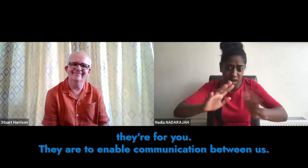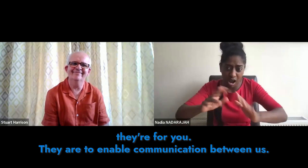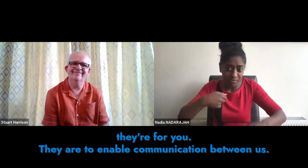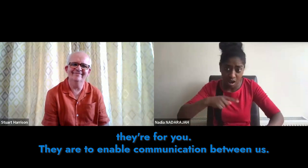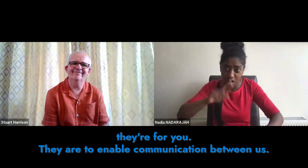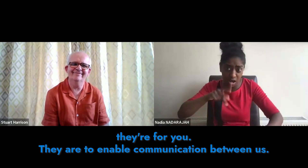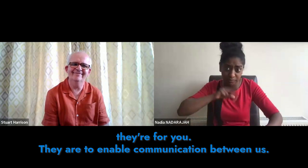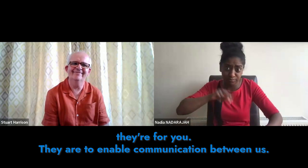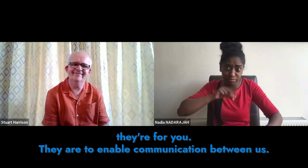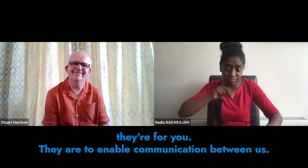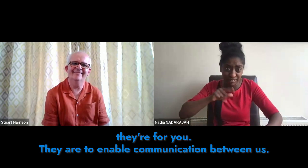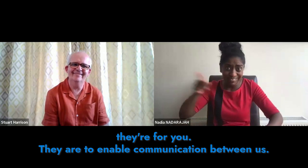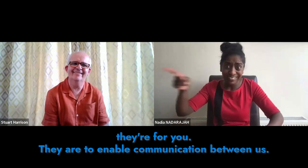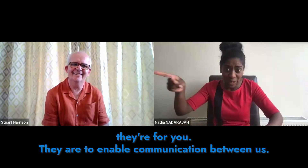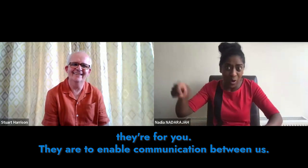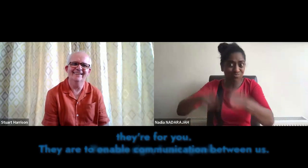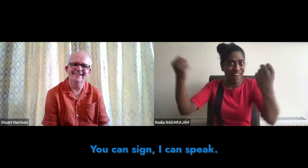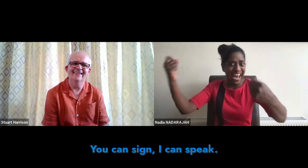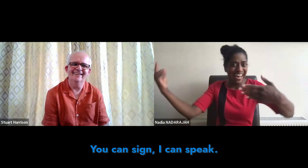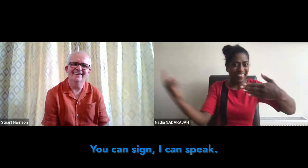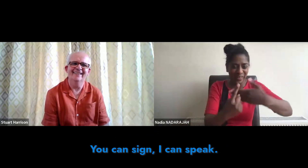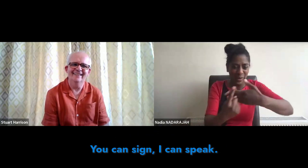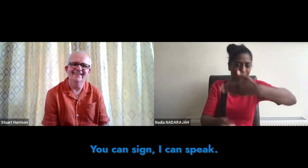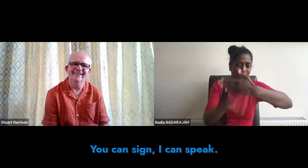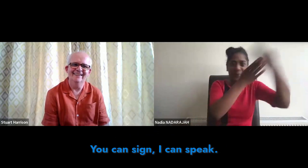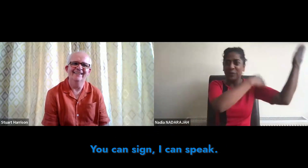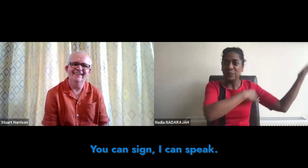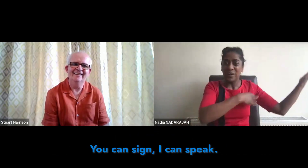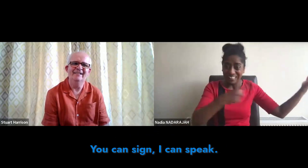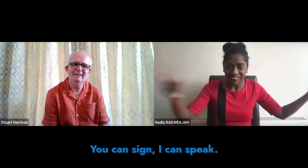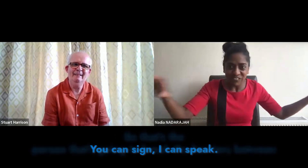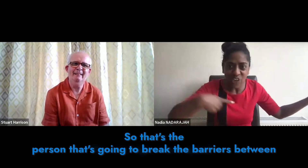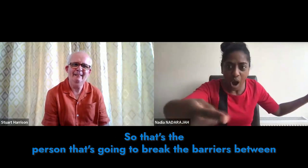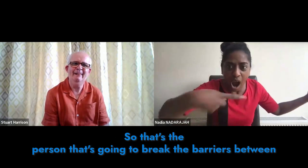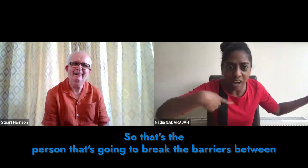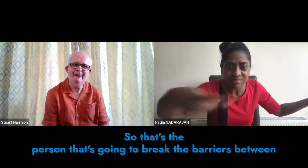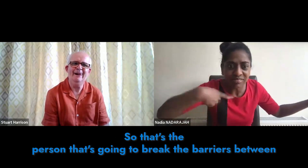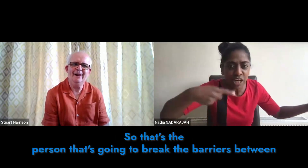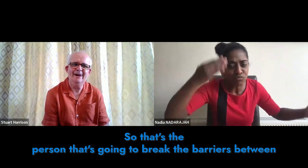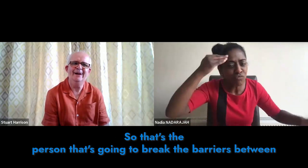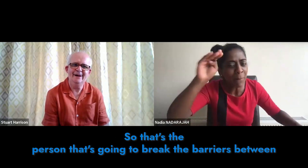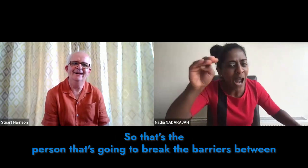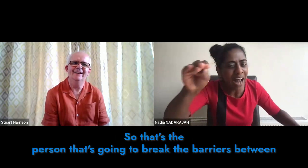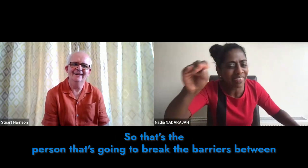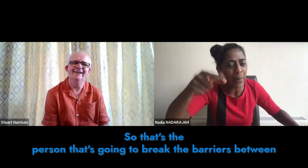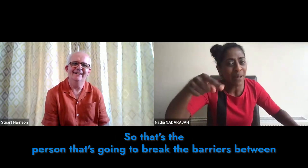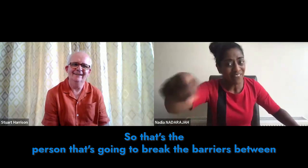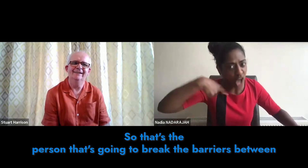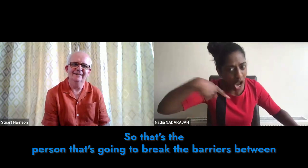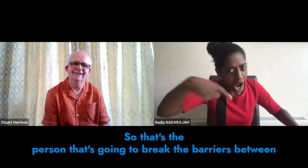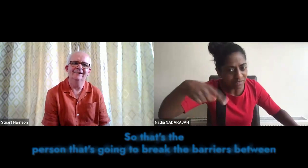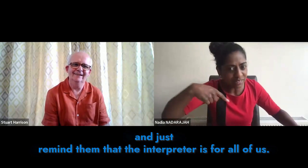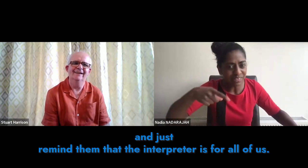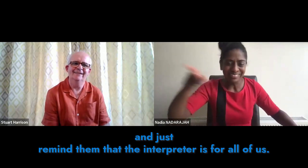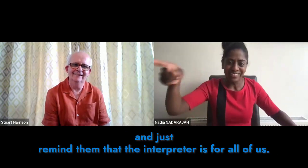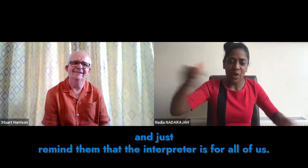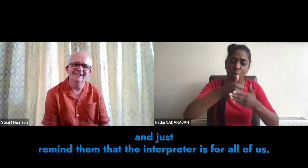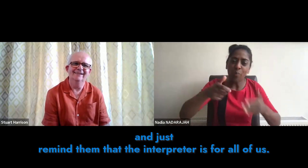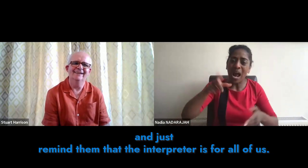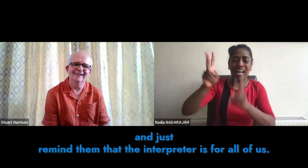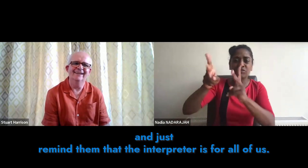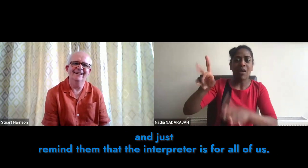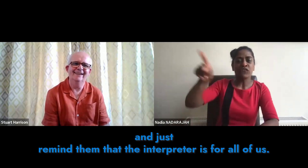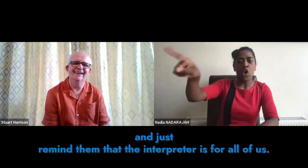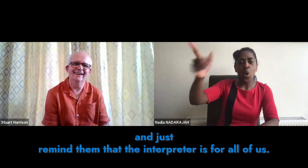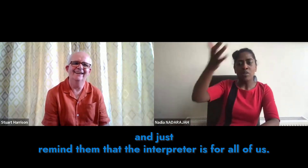to enable communication between us. You can sign, I can speak. So that's the person that's going to break the barriers between. And just